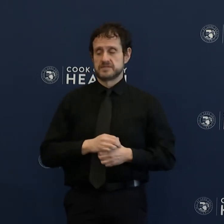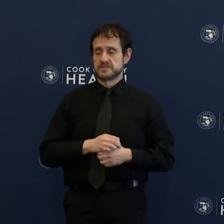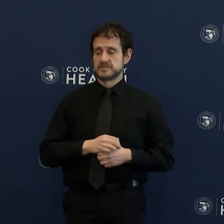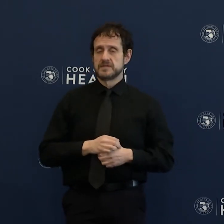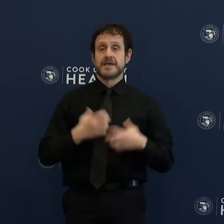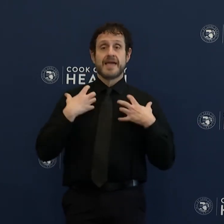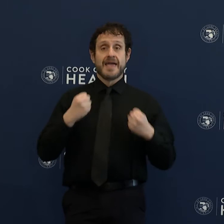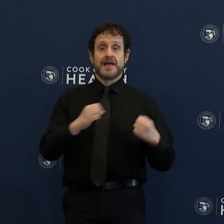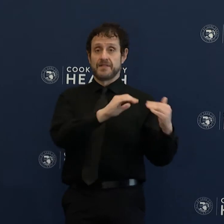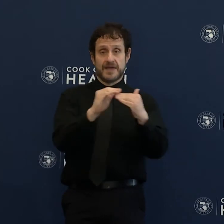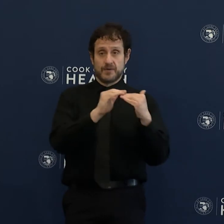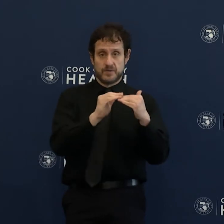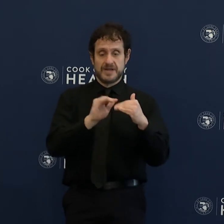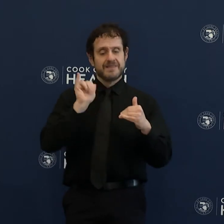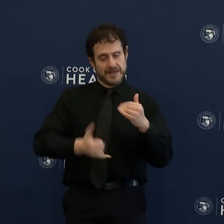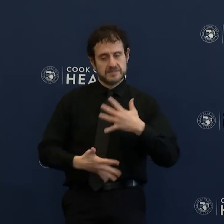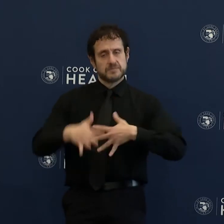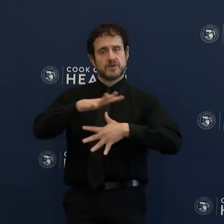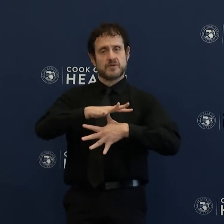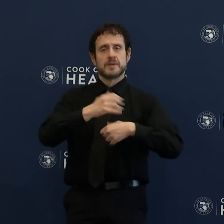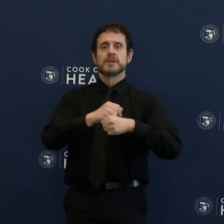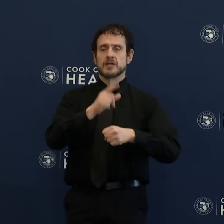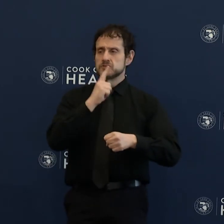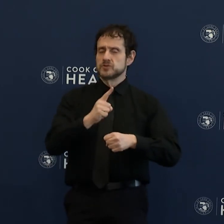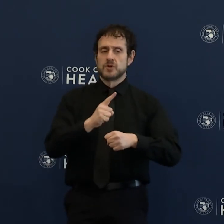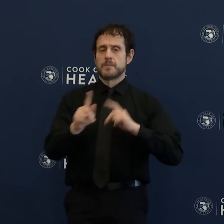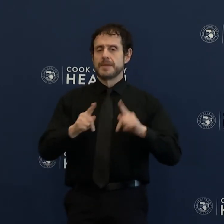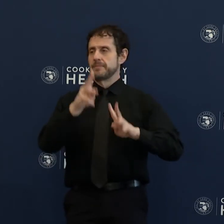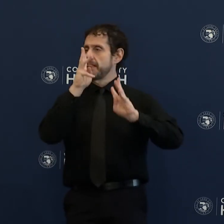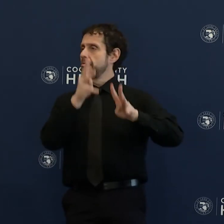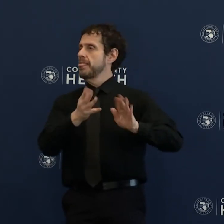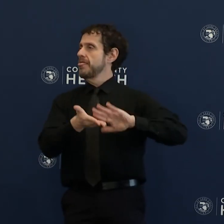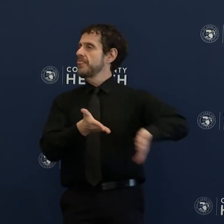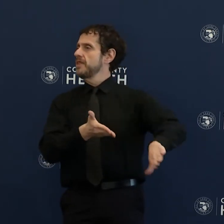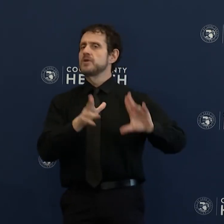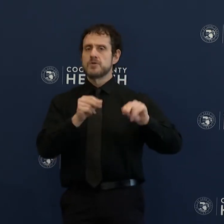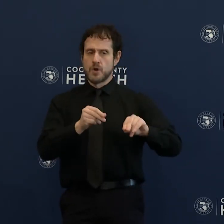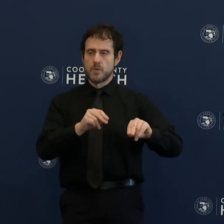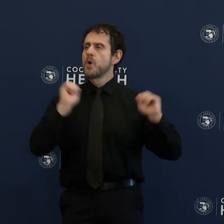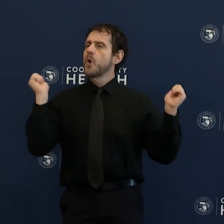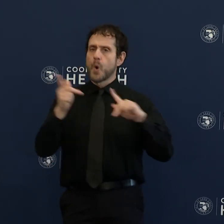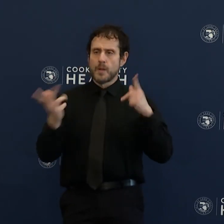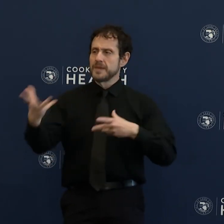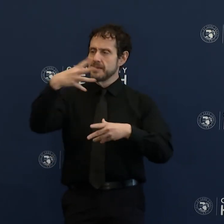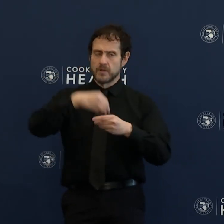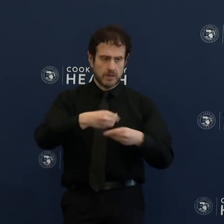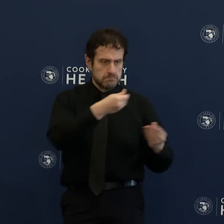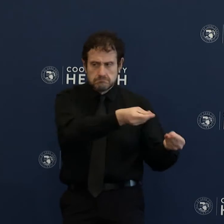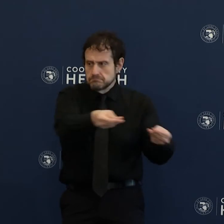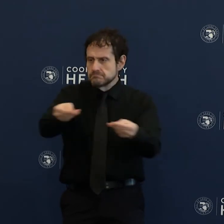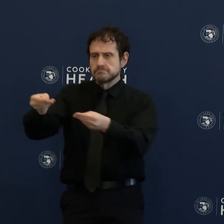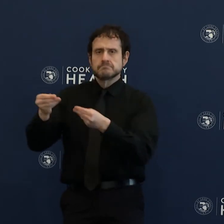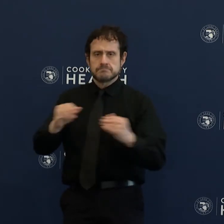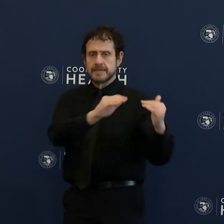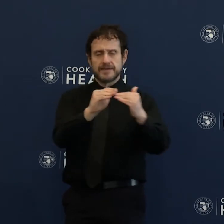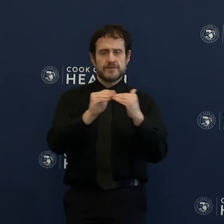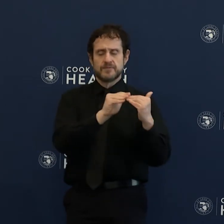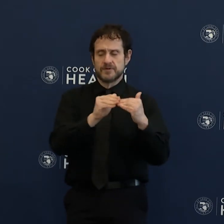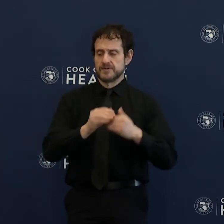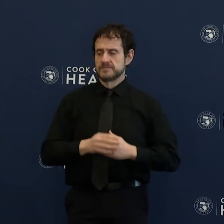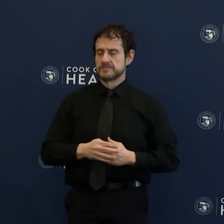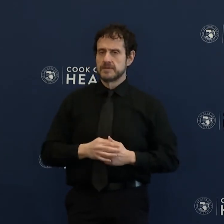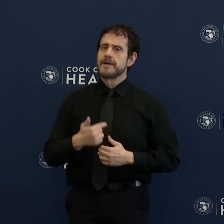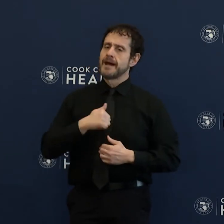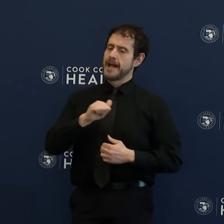equity is our foremost priority, and ensuring that no one is left behind is the process. Having witnessed some of the grimmest moments of